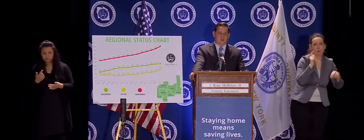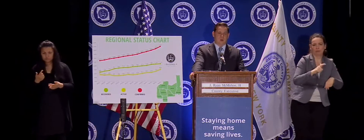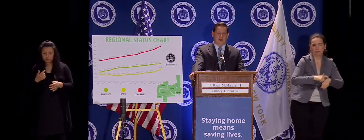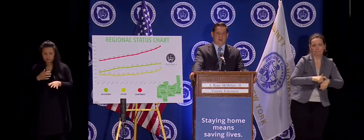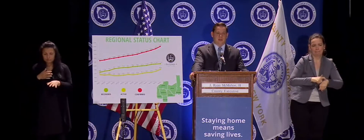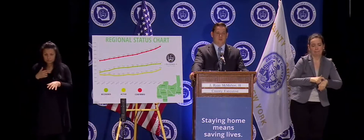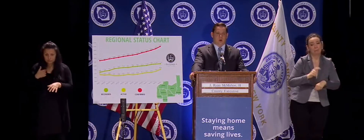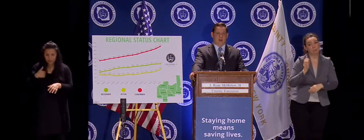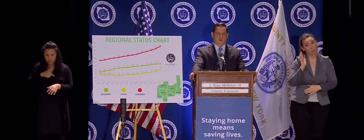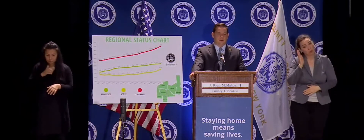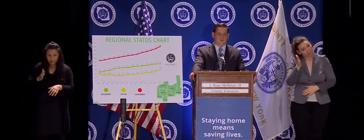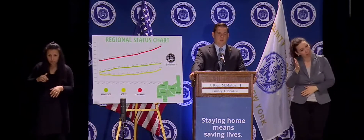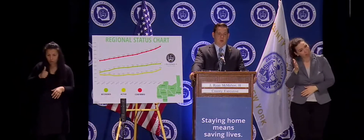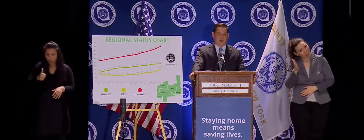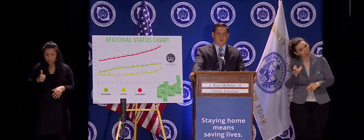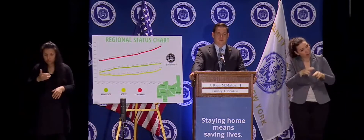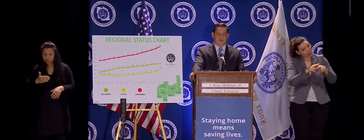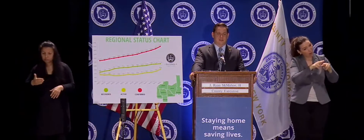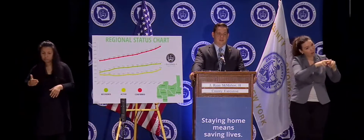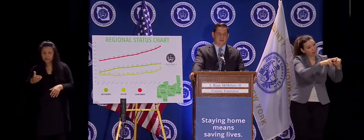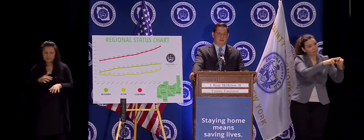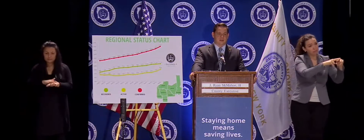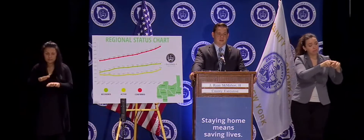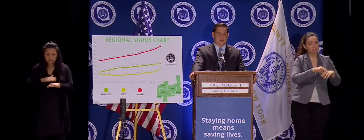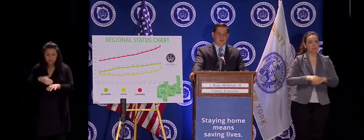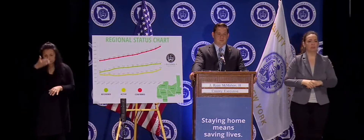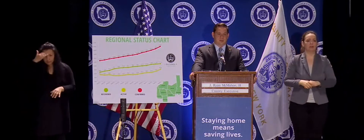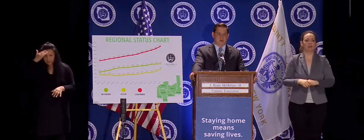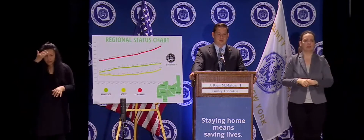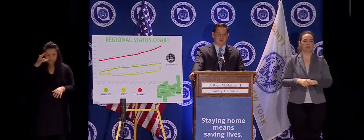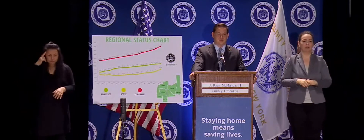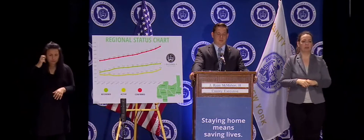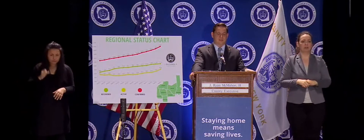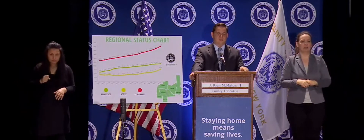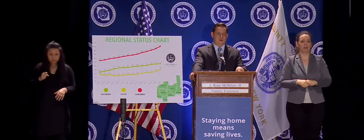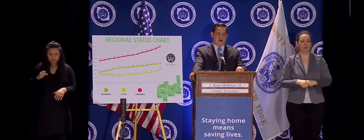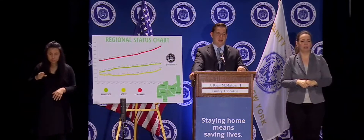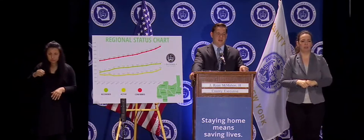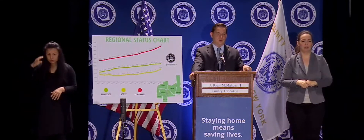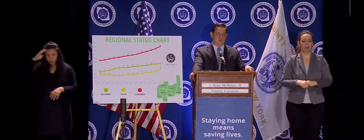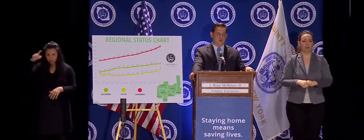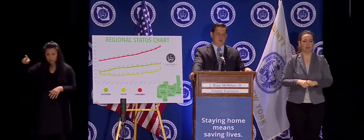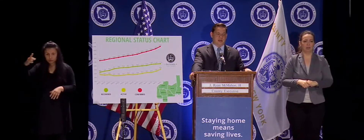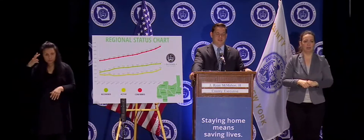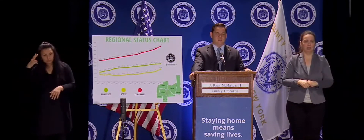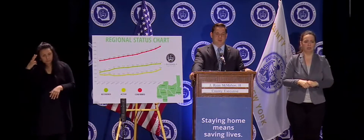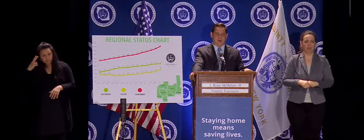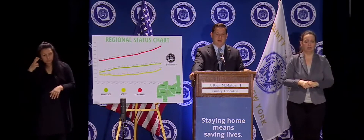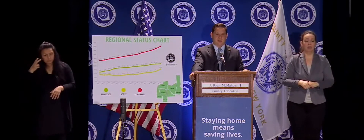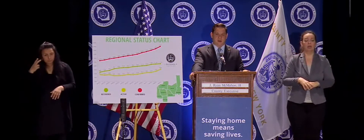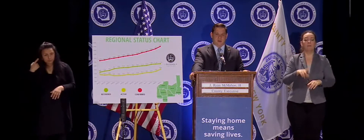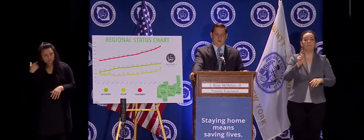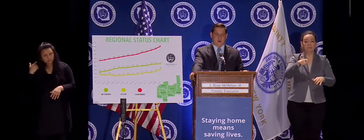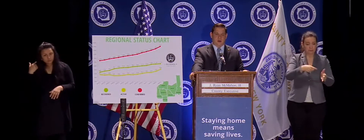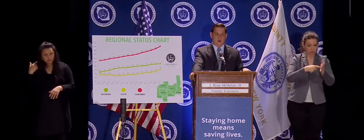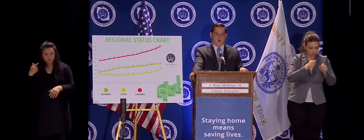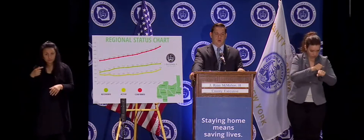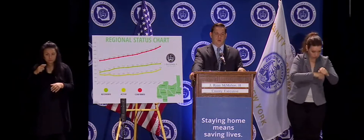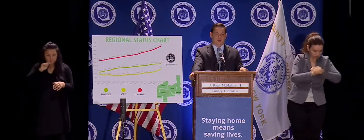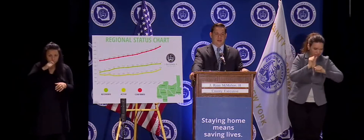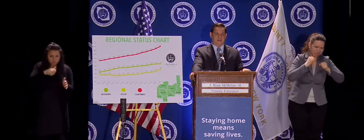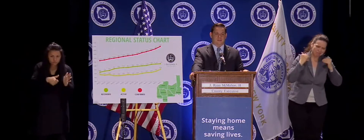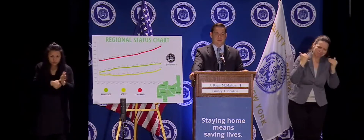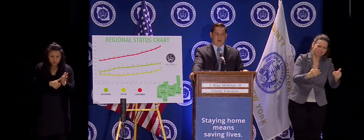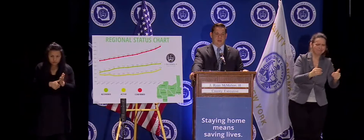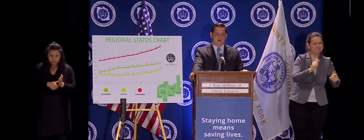why he's right for proactive testing is because you need to find who the asymptomatic carriers are or